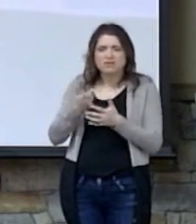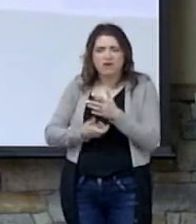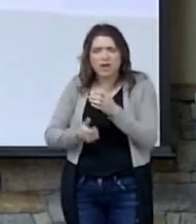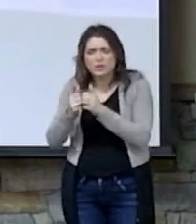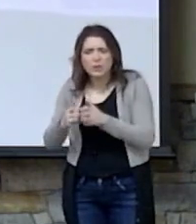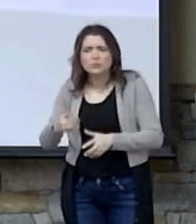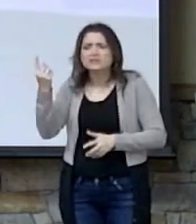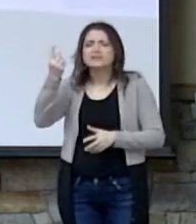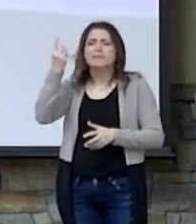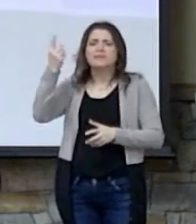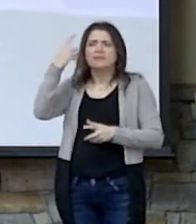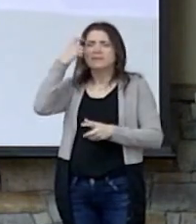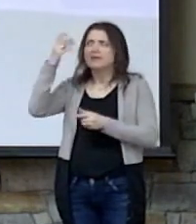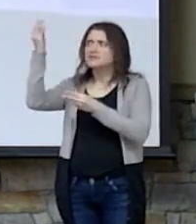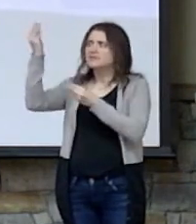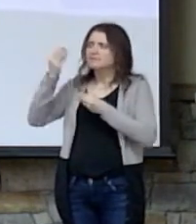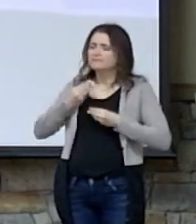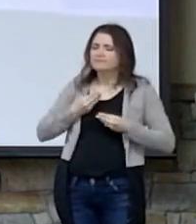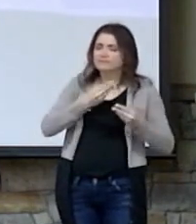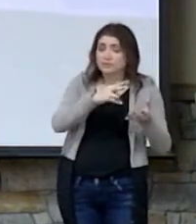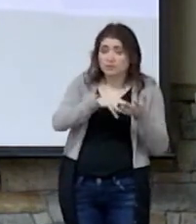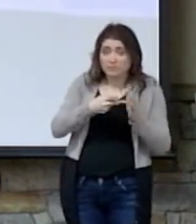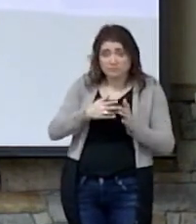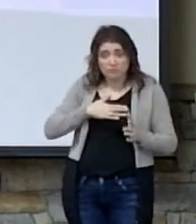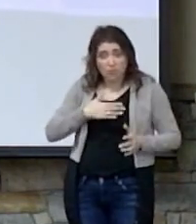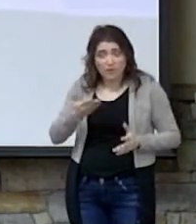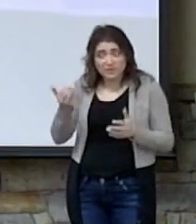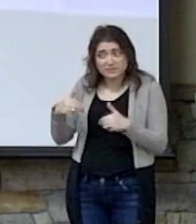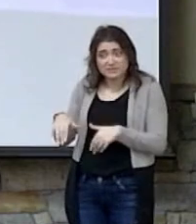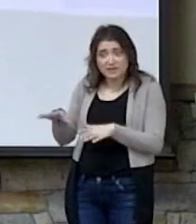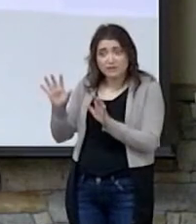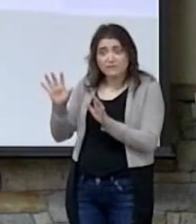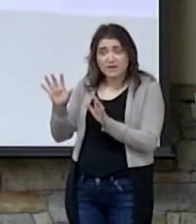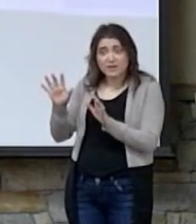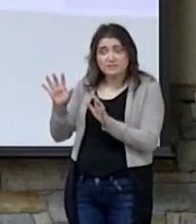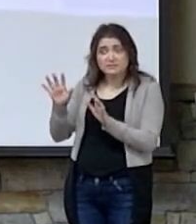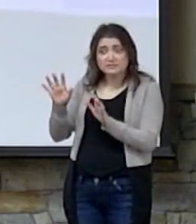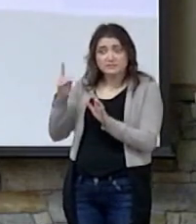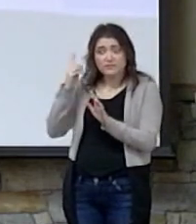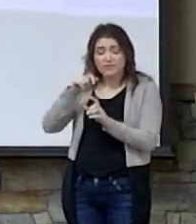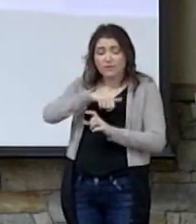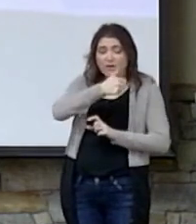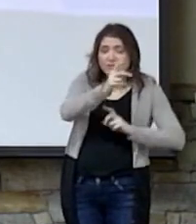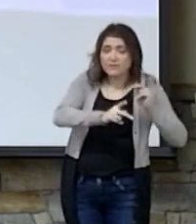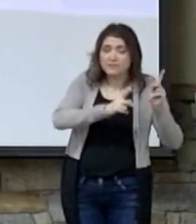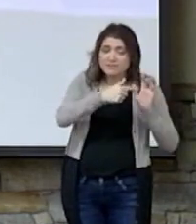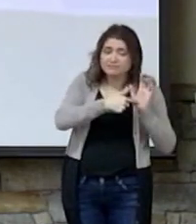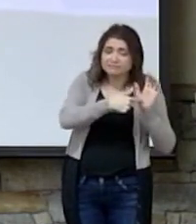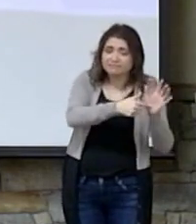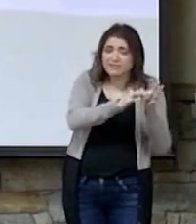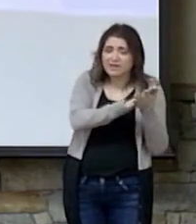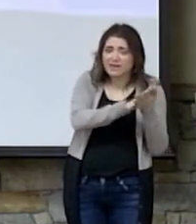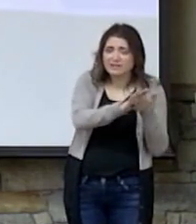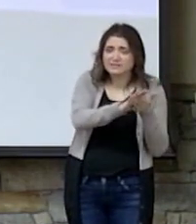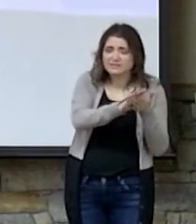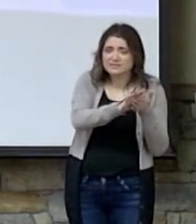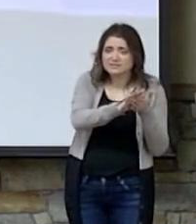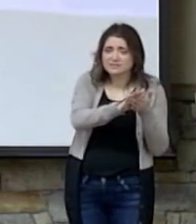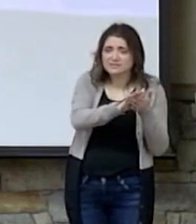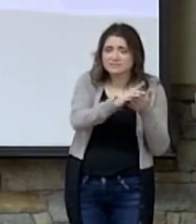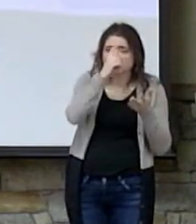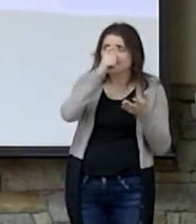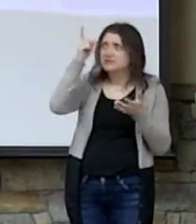are we willing to sacrifice those times that kindness comes at a cost to fulfill what God expects out of